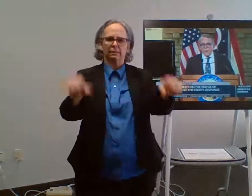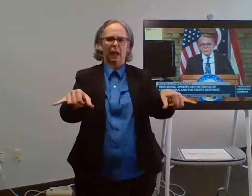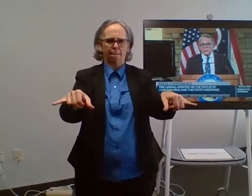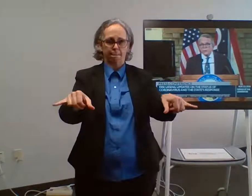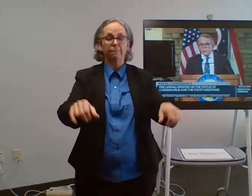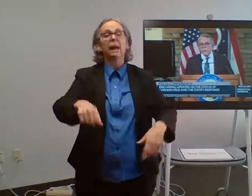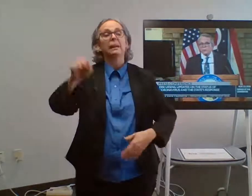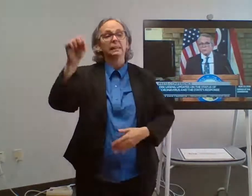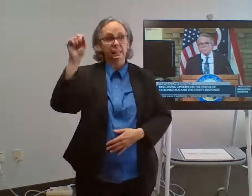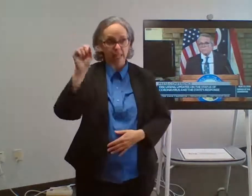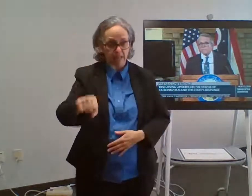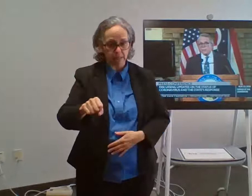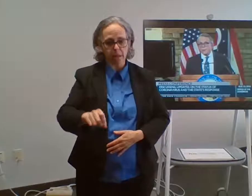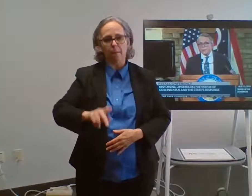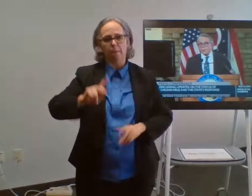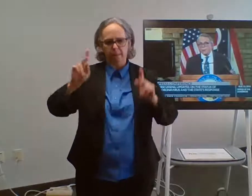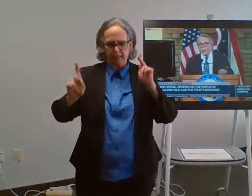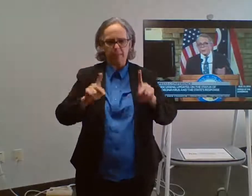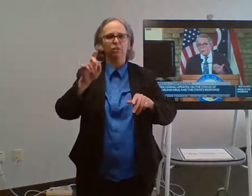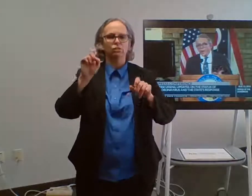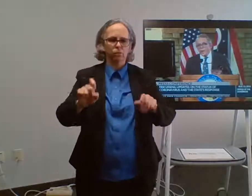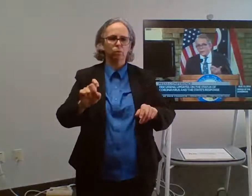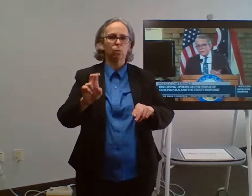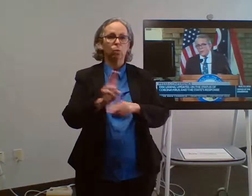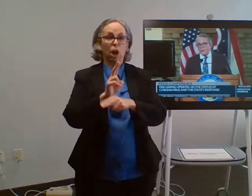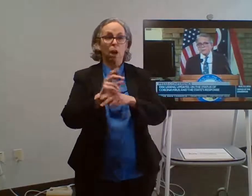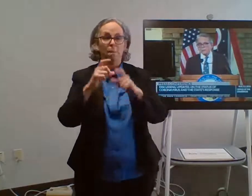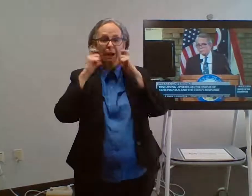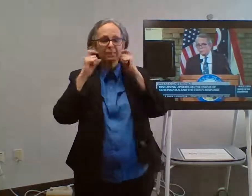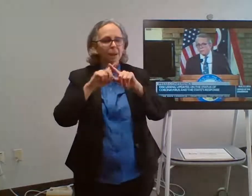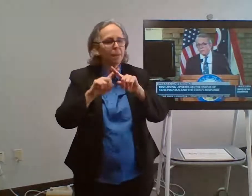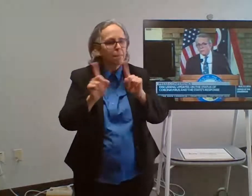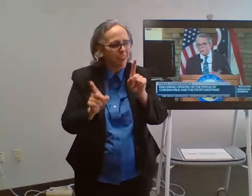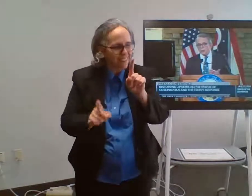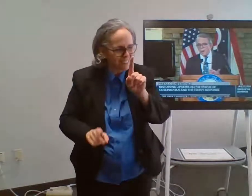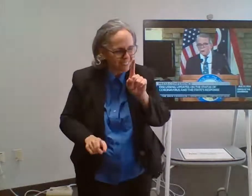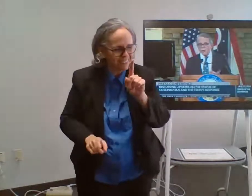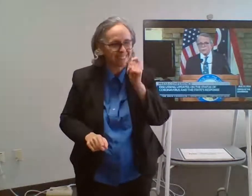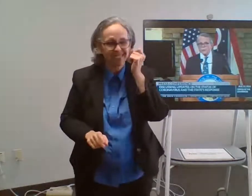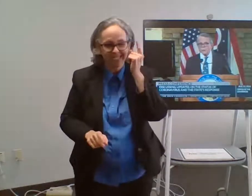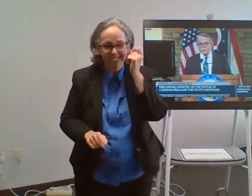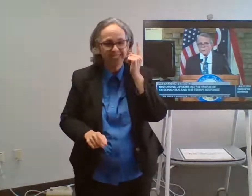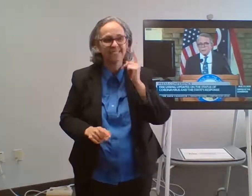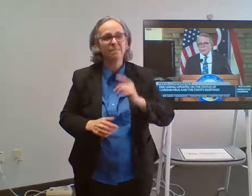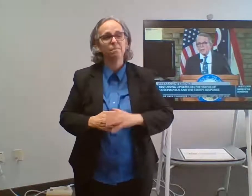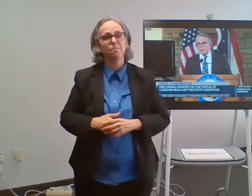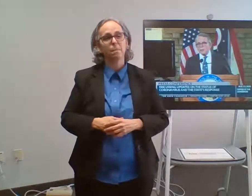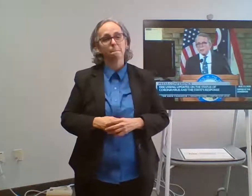wear masks, but we do not expect, and we would not want,